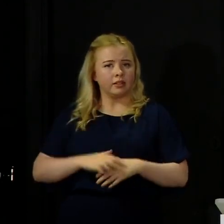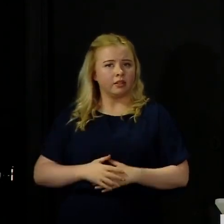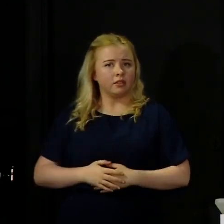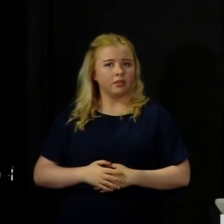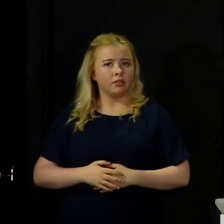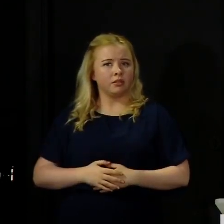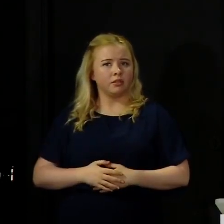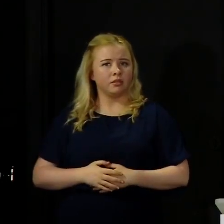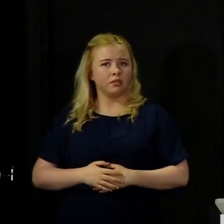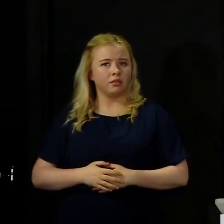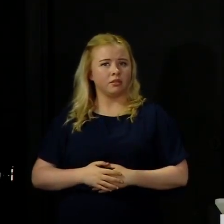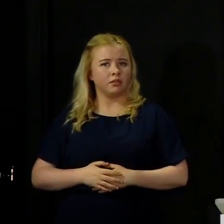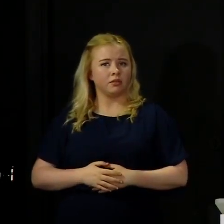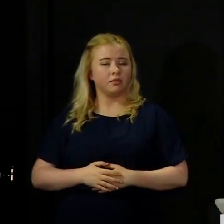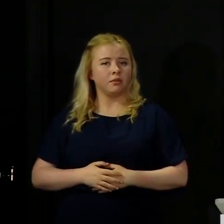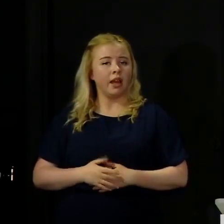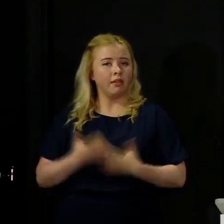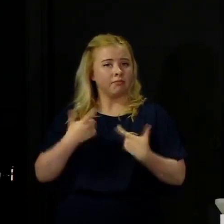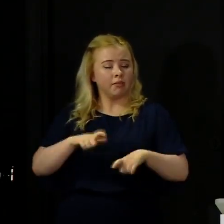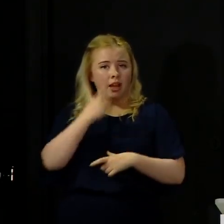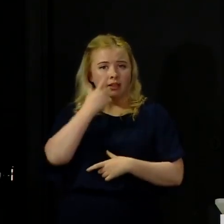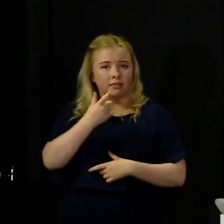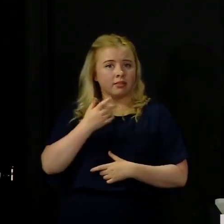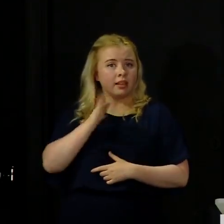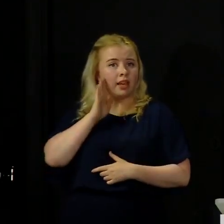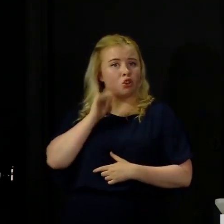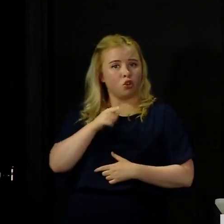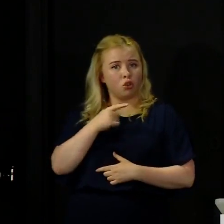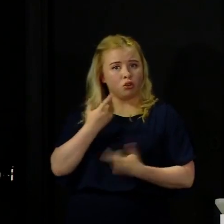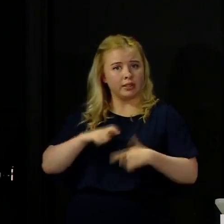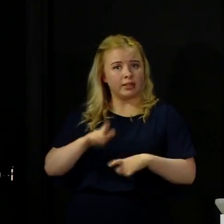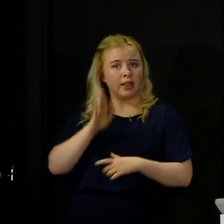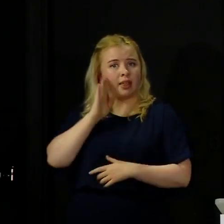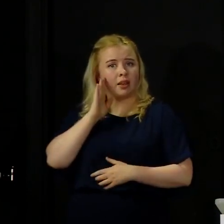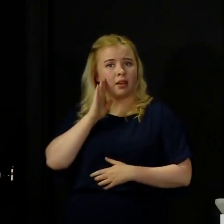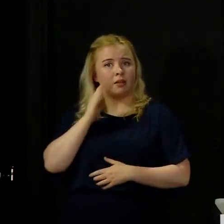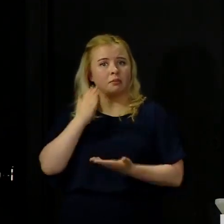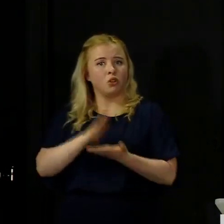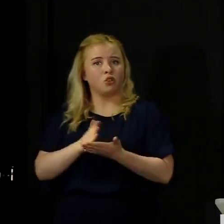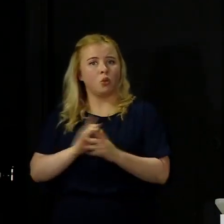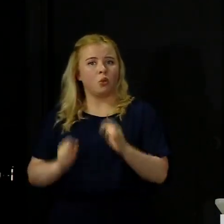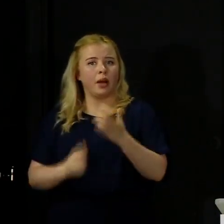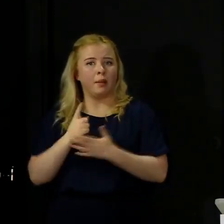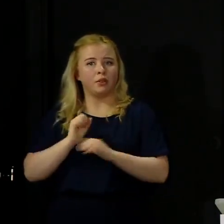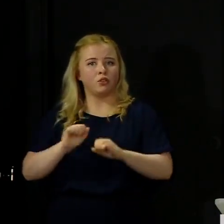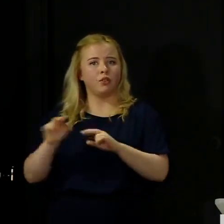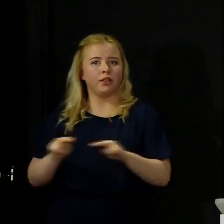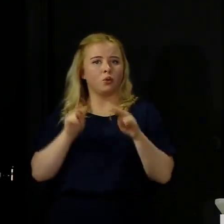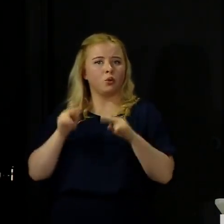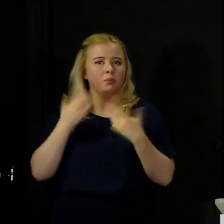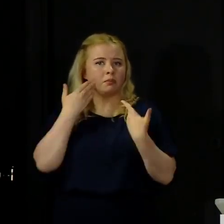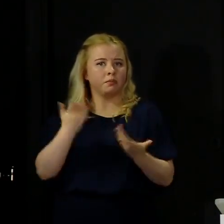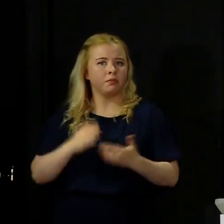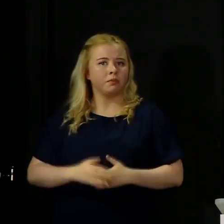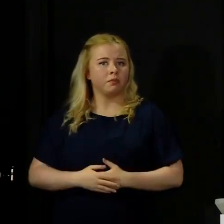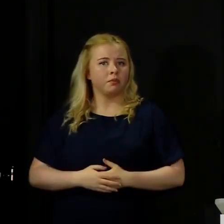I can still hear you, and if you can still hear me, I'm not sure what's happened to the video, whether that's just on your screen or whether it's a